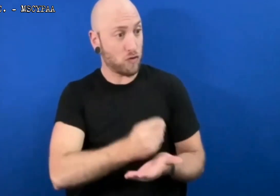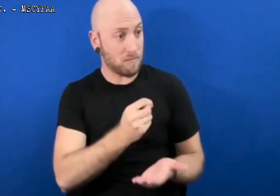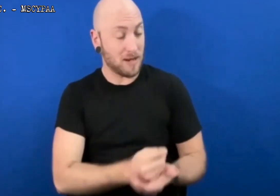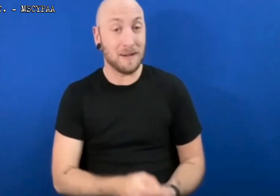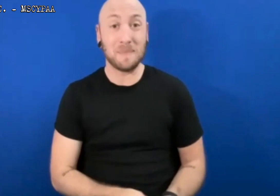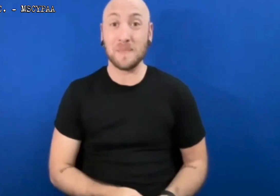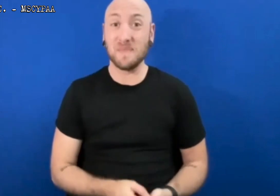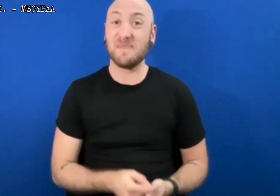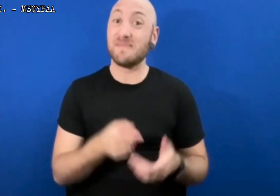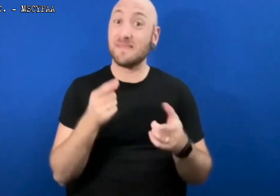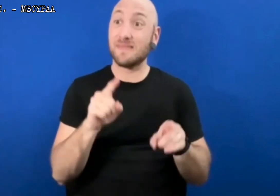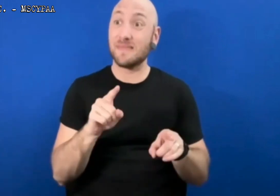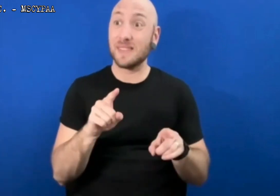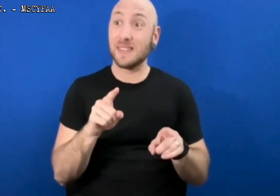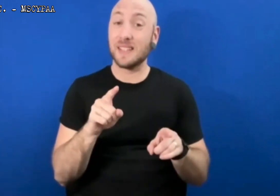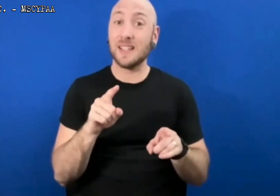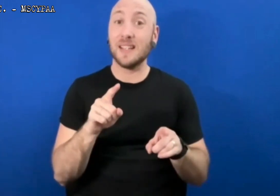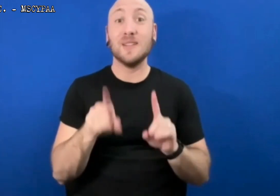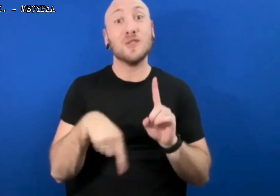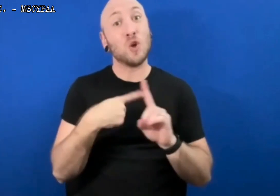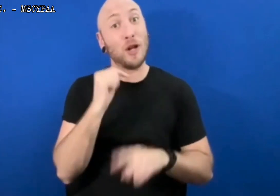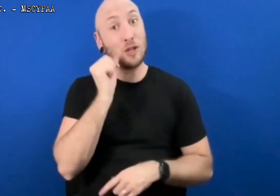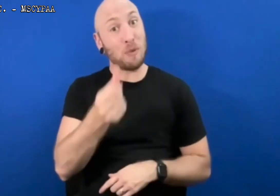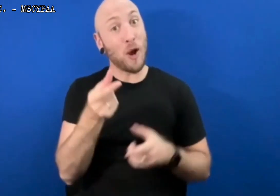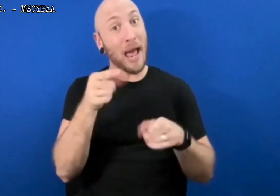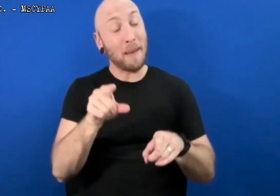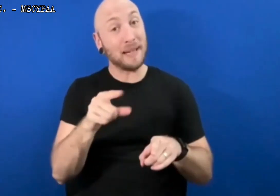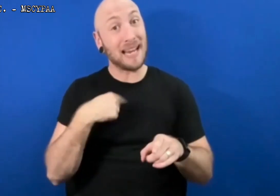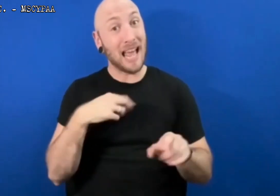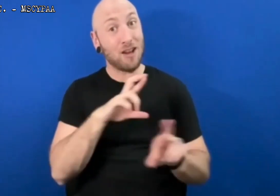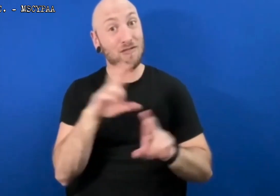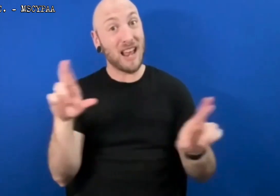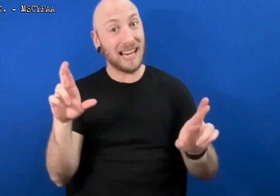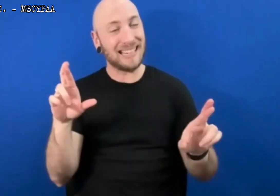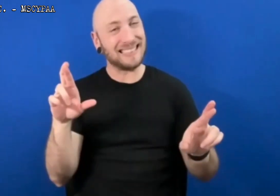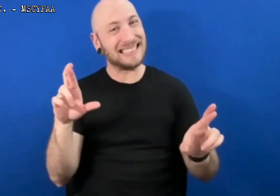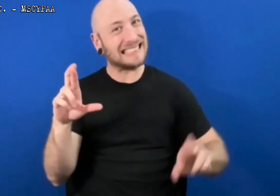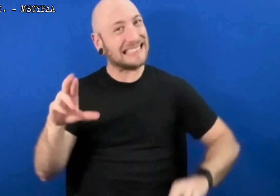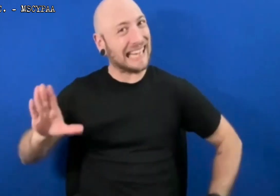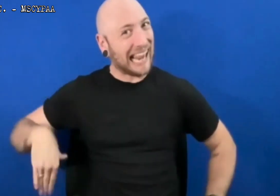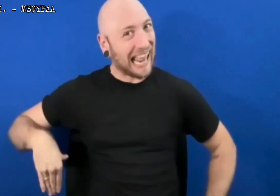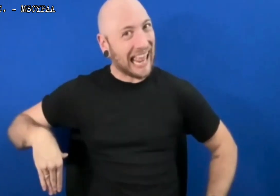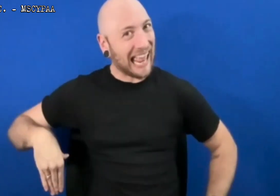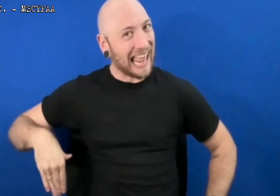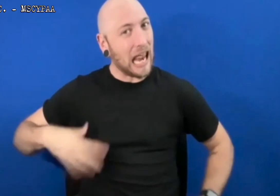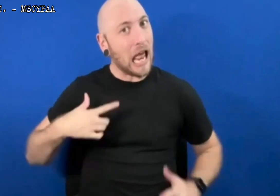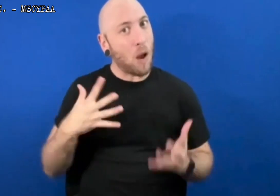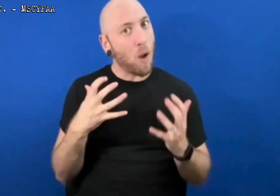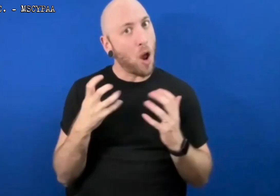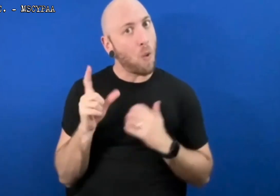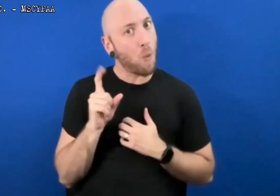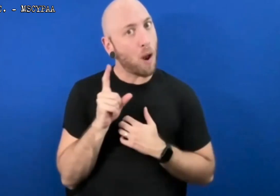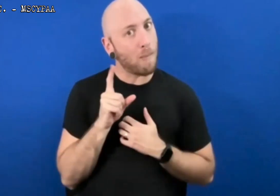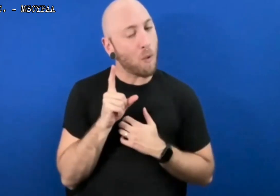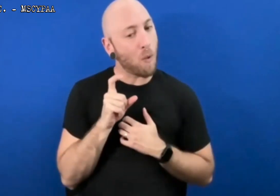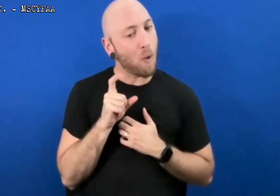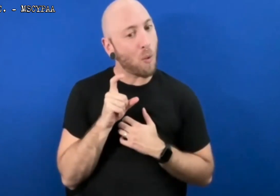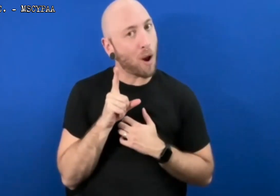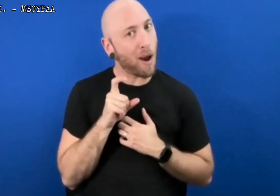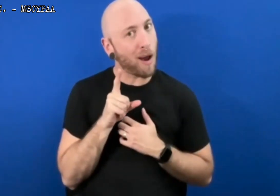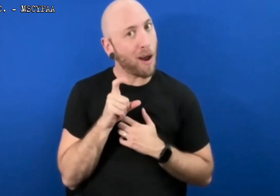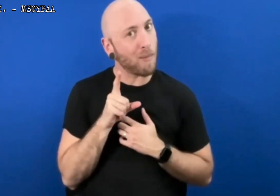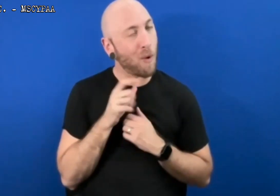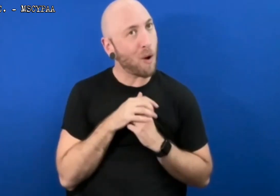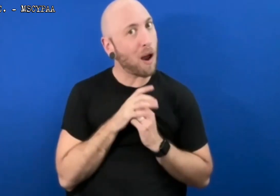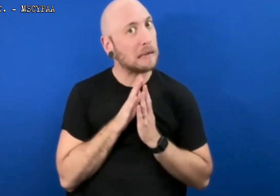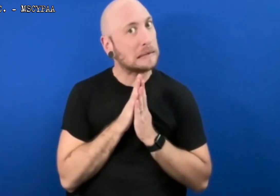when tomorrow came? I wasn't ready. Like I wanted to just get one last, and I just wanted to get messed up one more